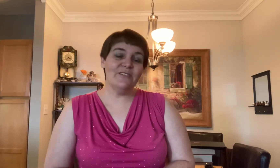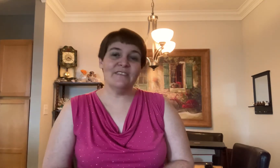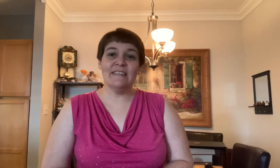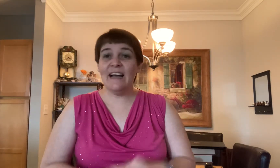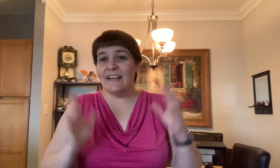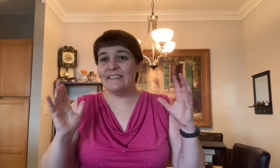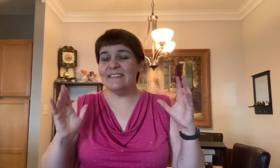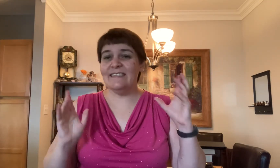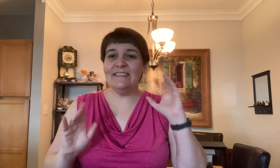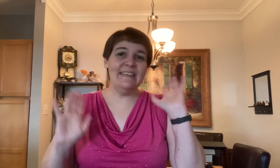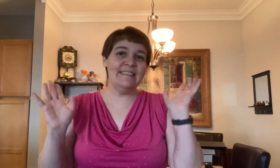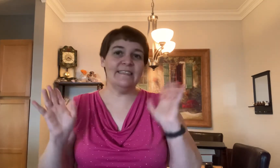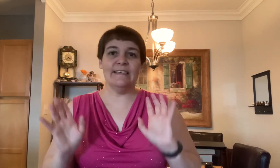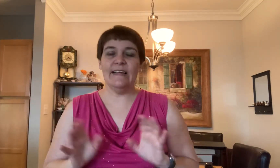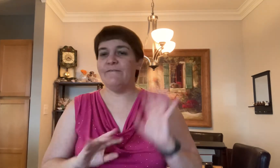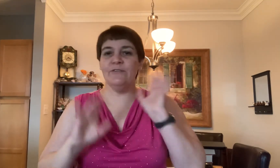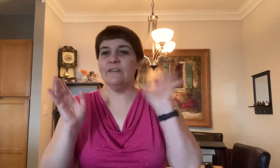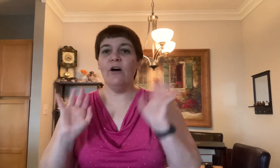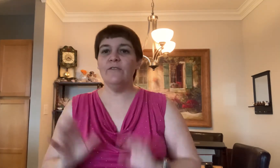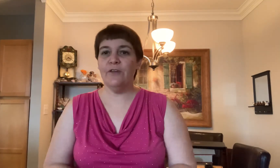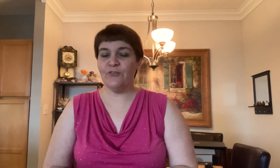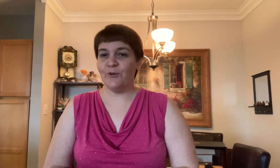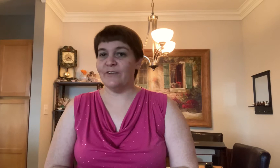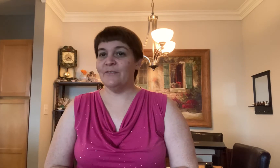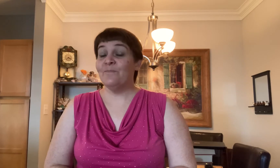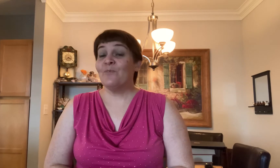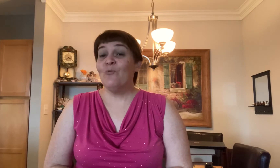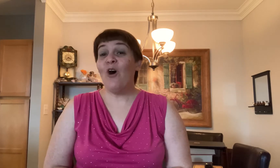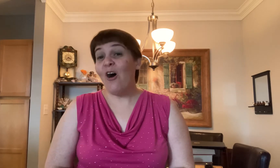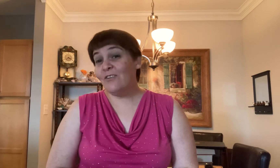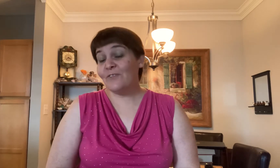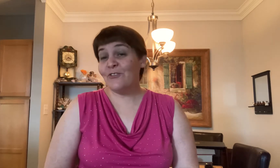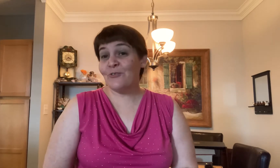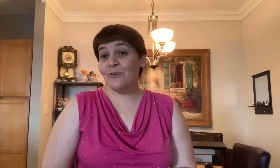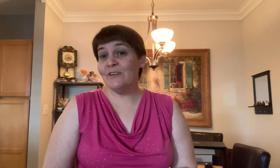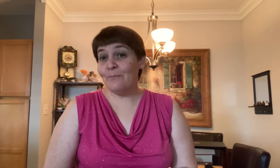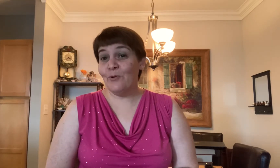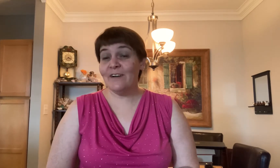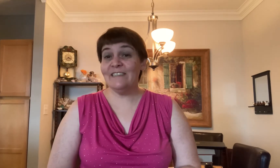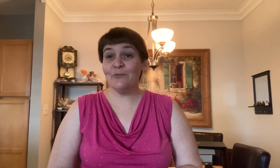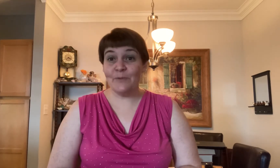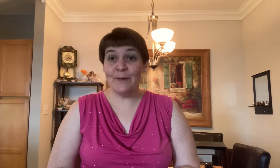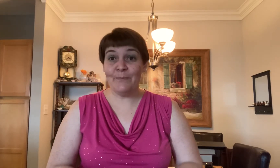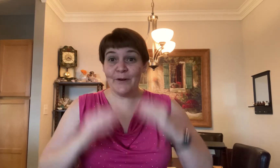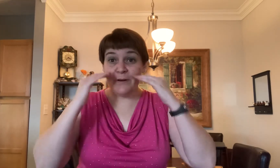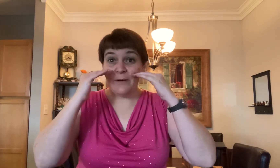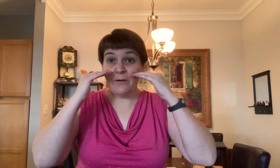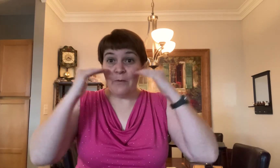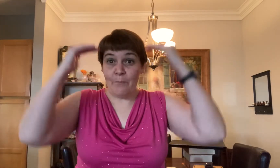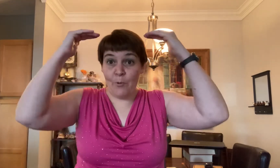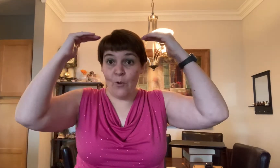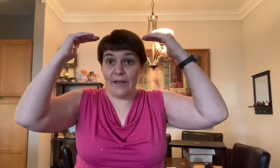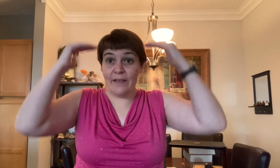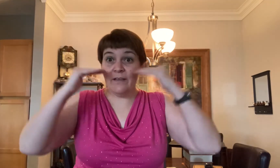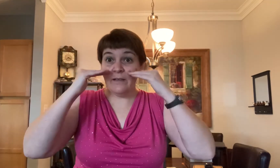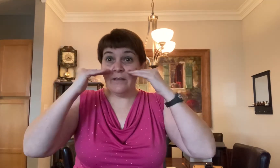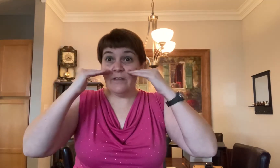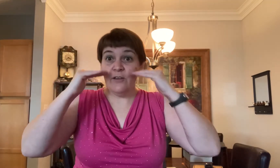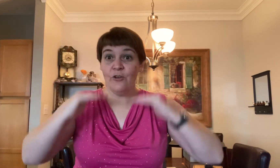and cousins and nieces and nephews and all of those words? Well, all of those are really important to remember boy,